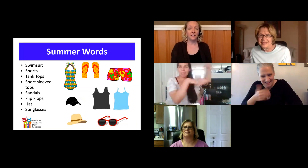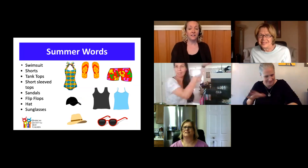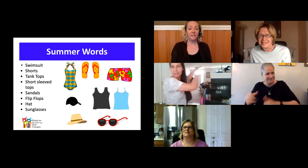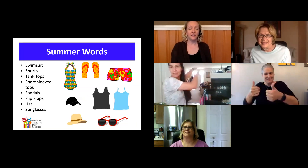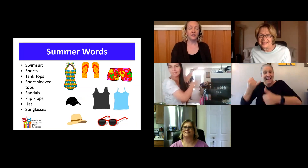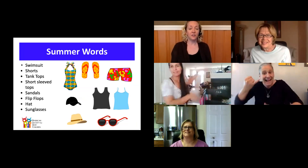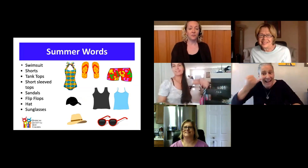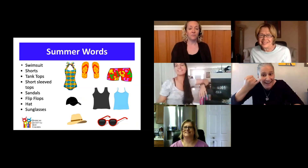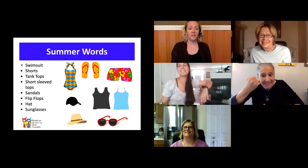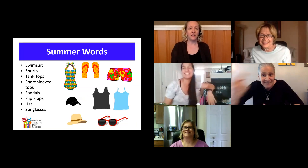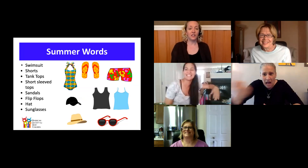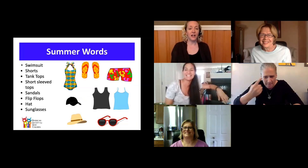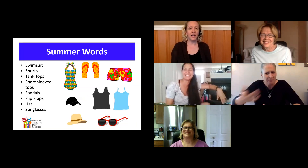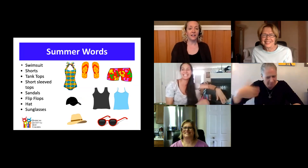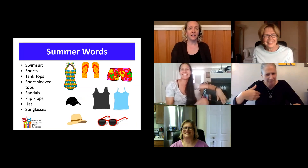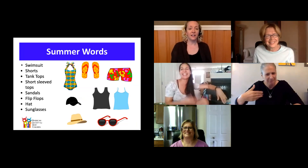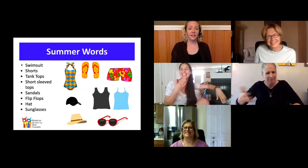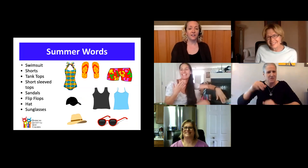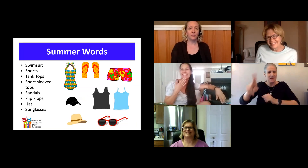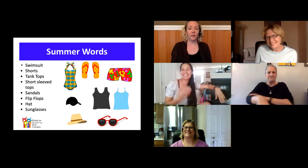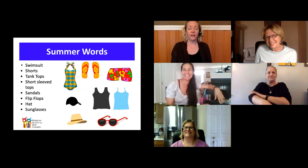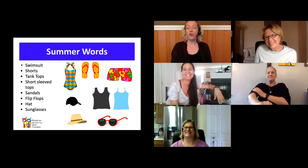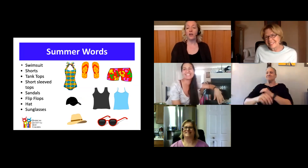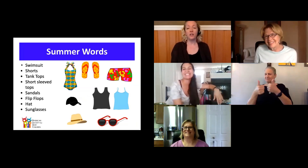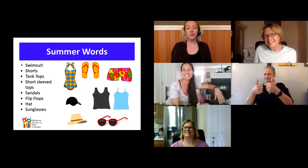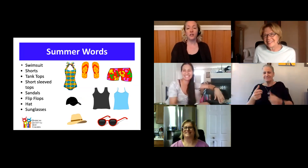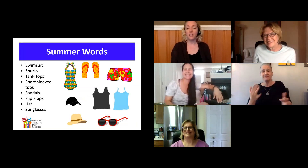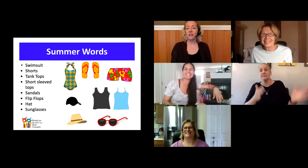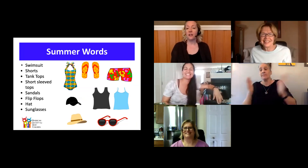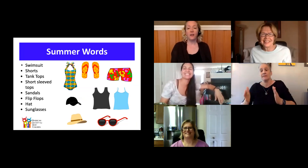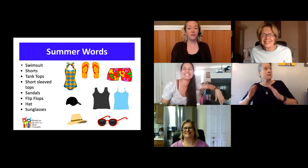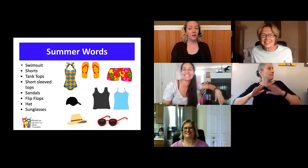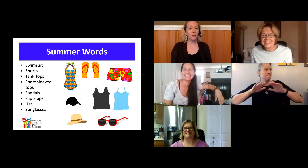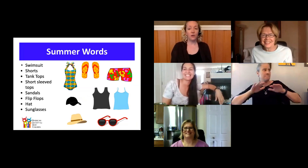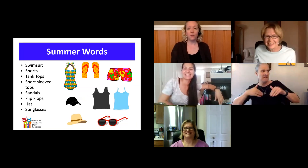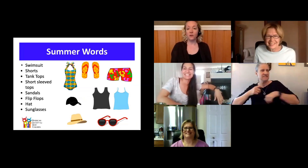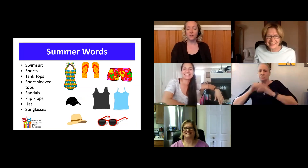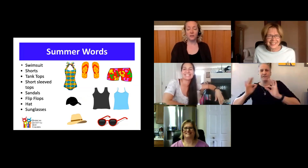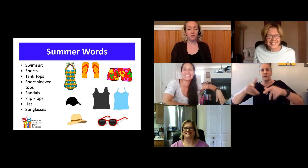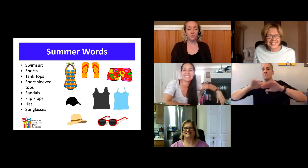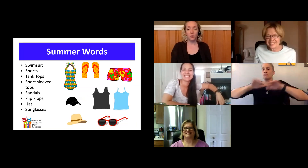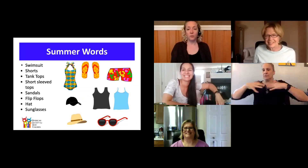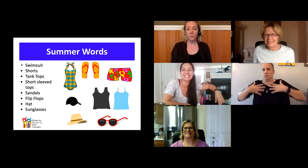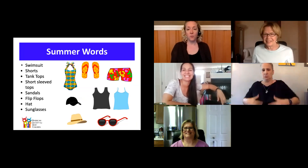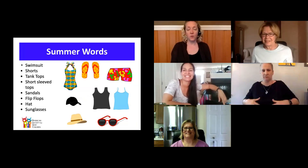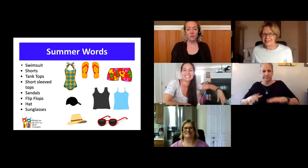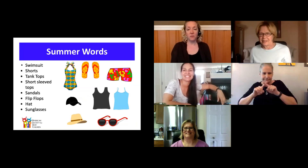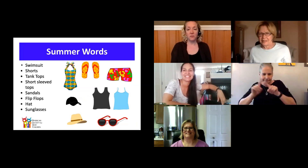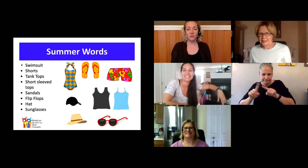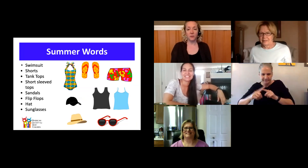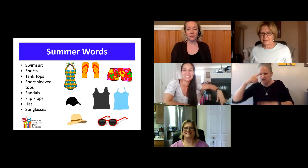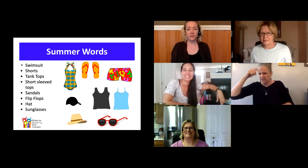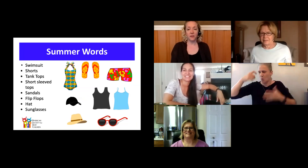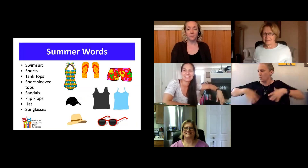shy? She's playing. Okay, just checking. If she comes over, you know, she's more than welcome to join with us. Okay. All right,